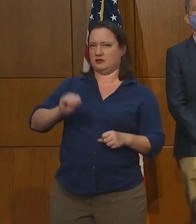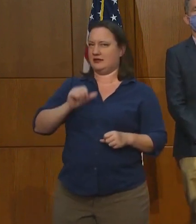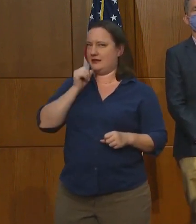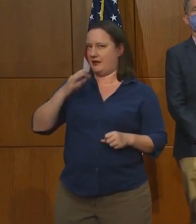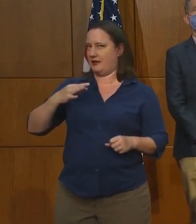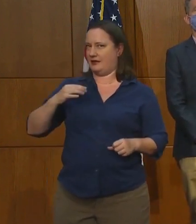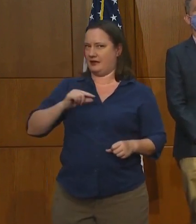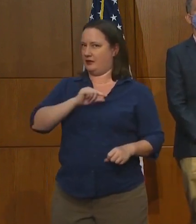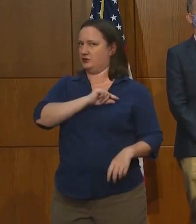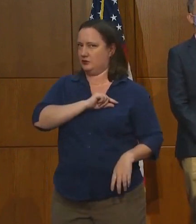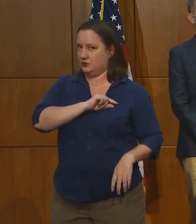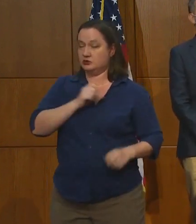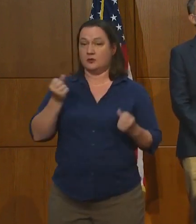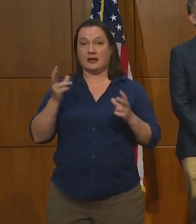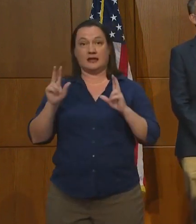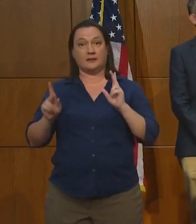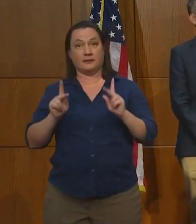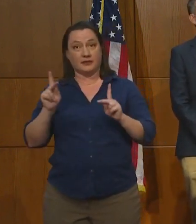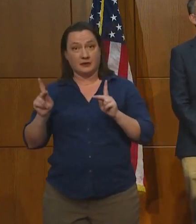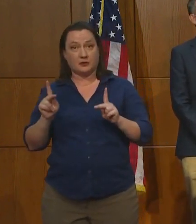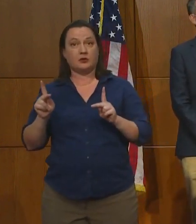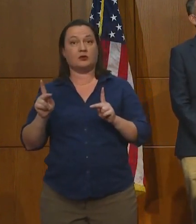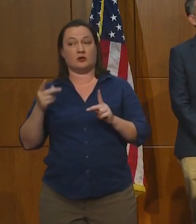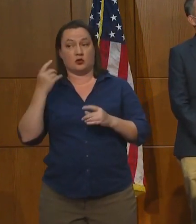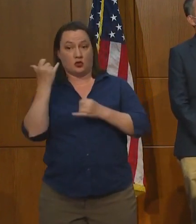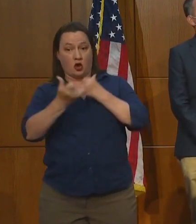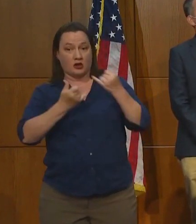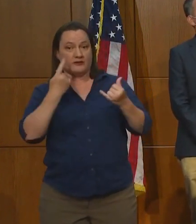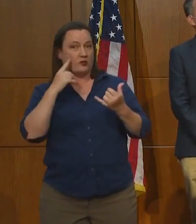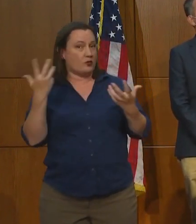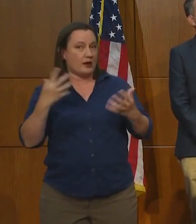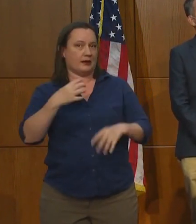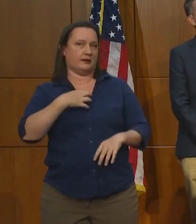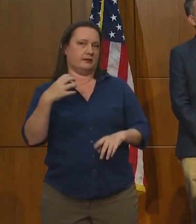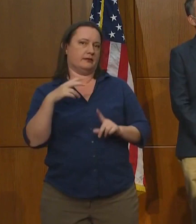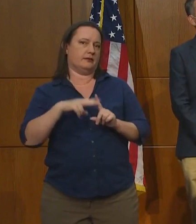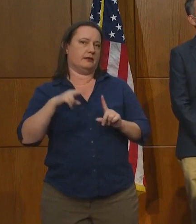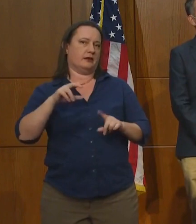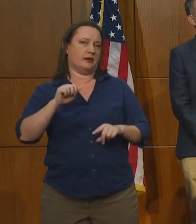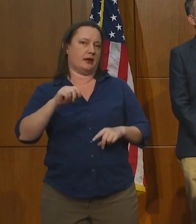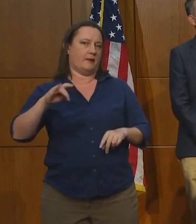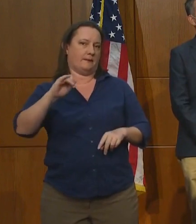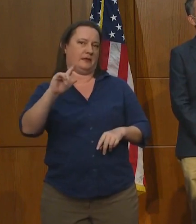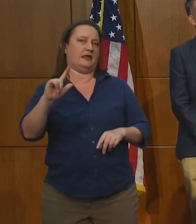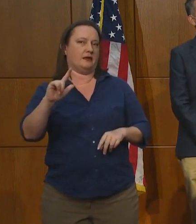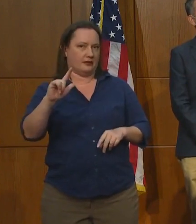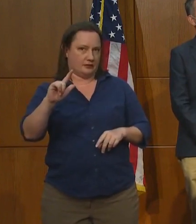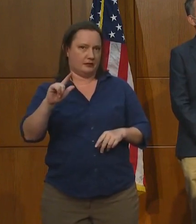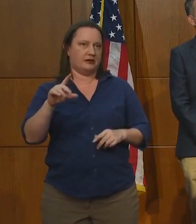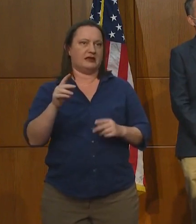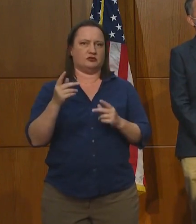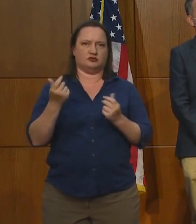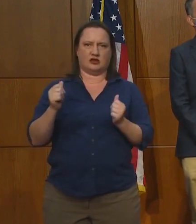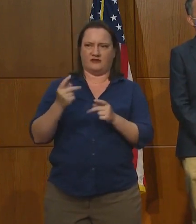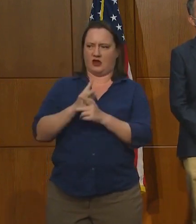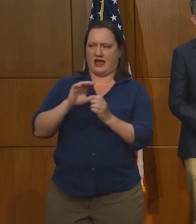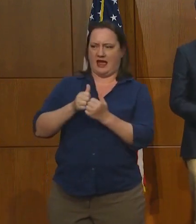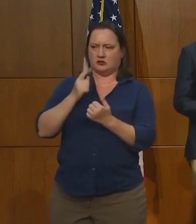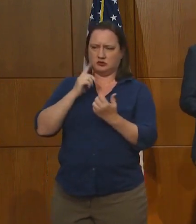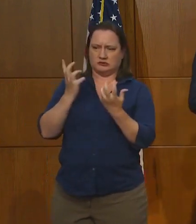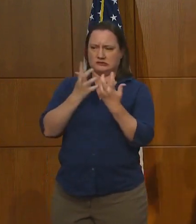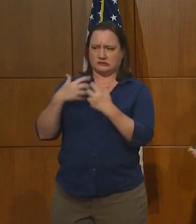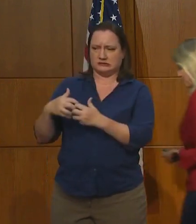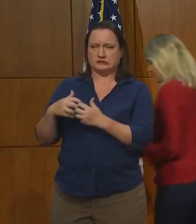people that are calling, we're trying to get them through the appeals process, adjudication process, and trying to find ways that we can award benefits.